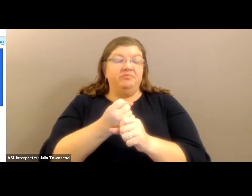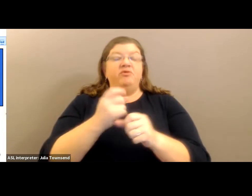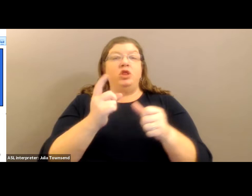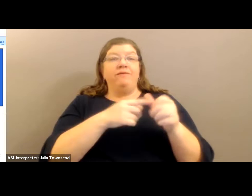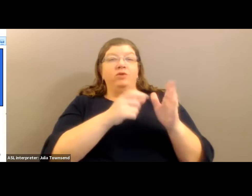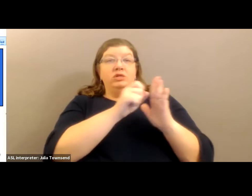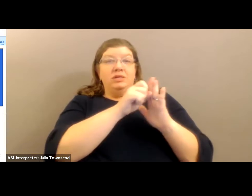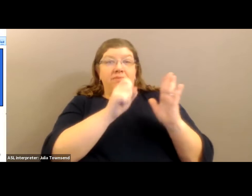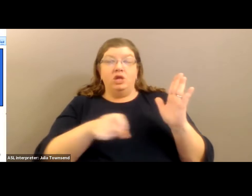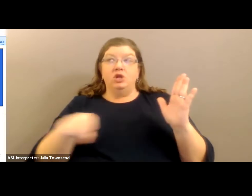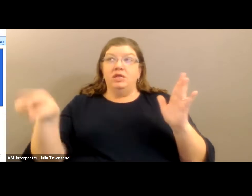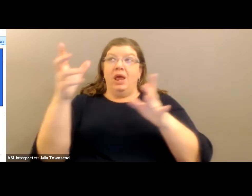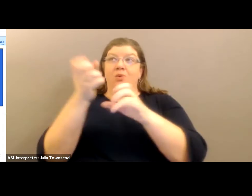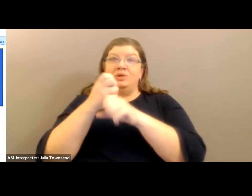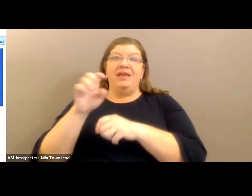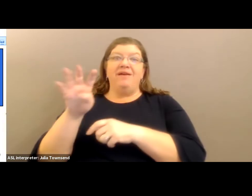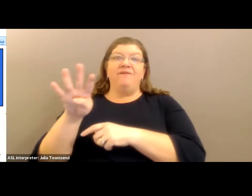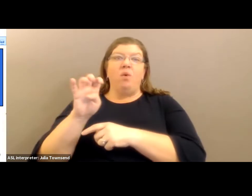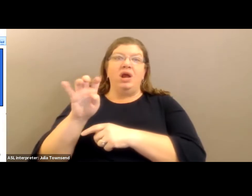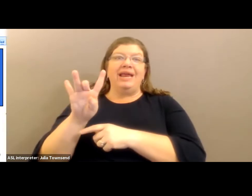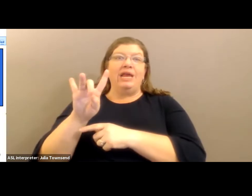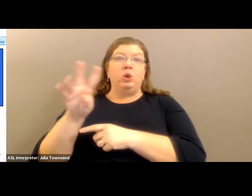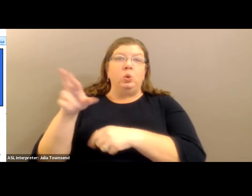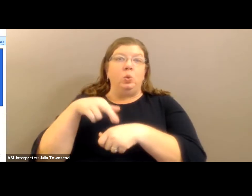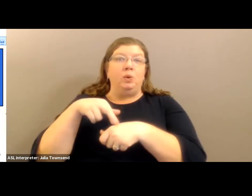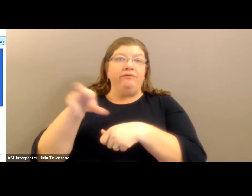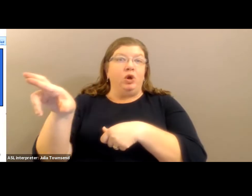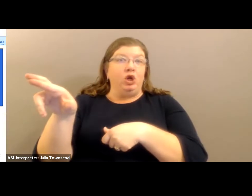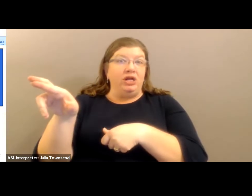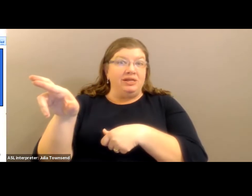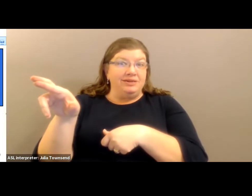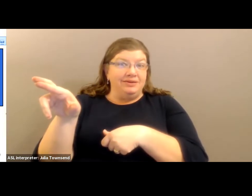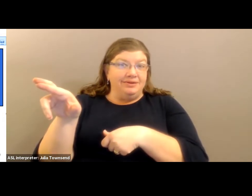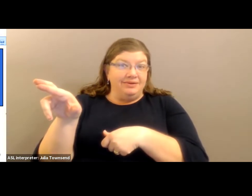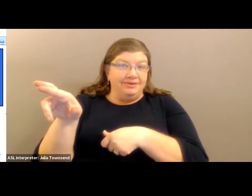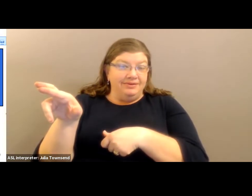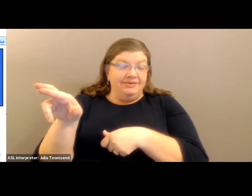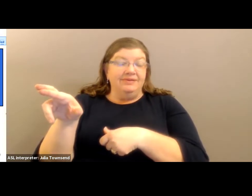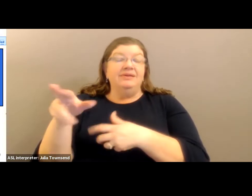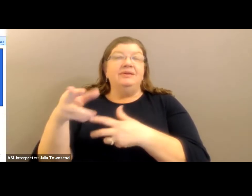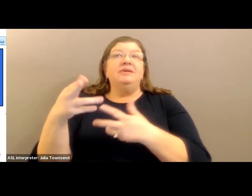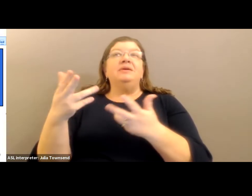they had received 482 referrals.